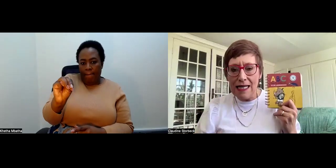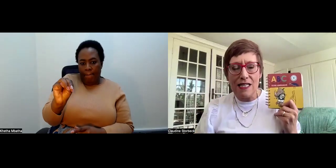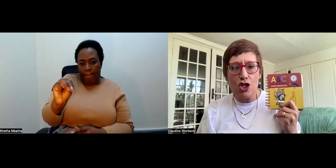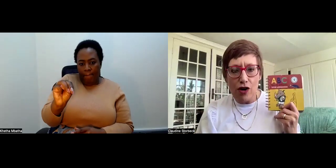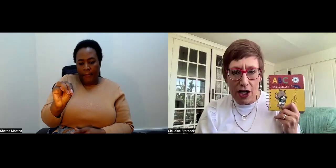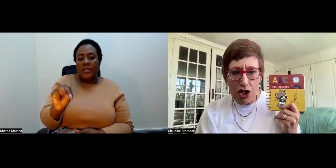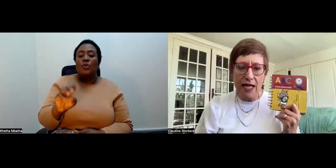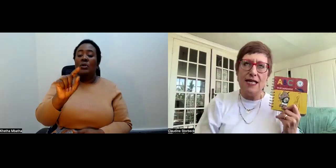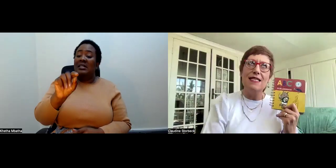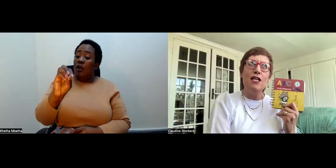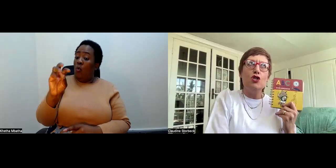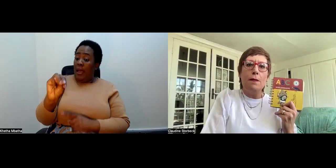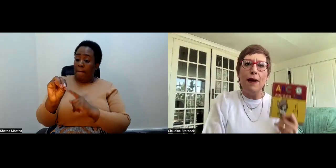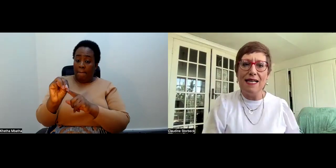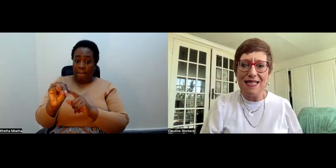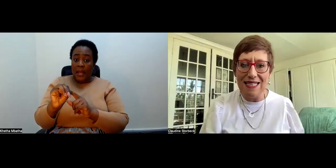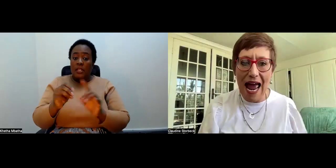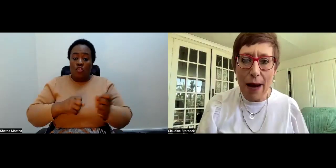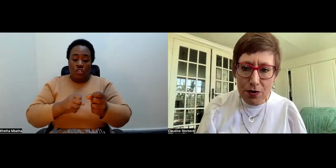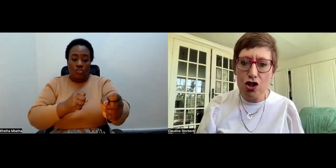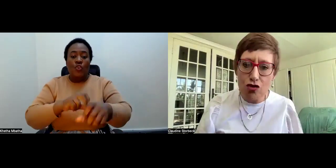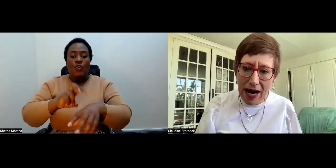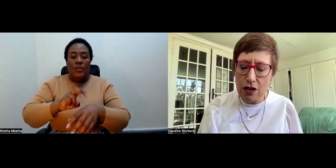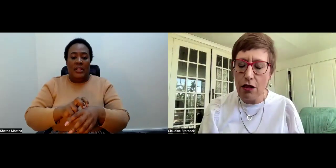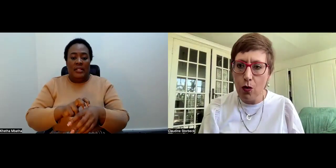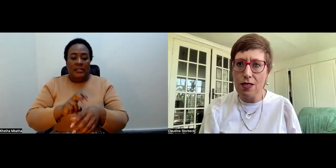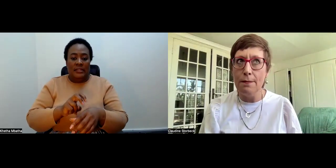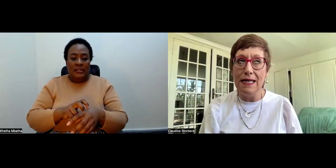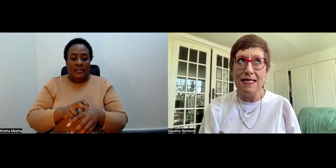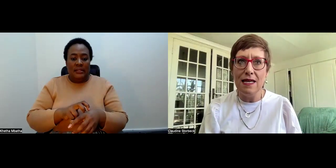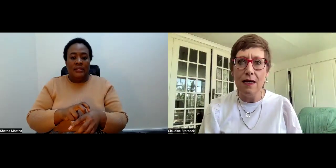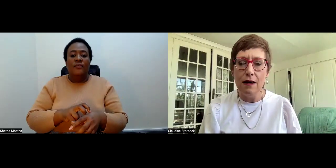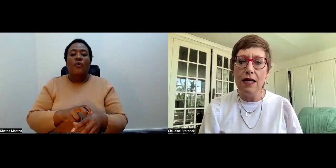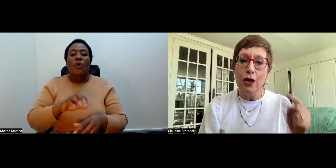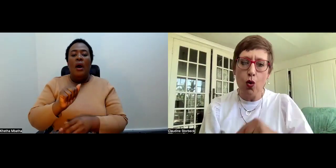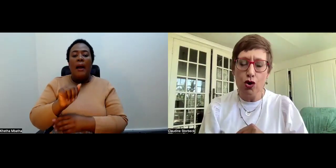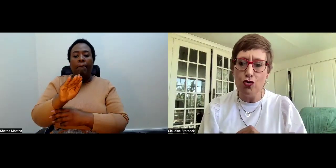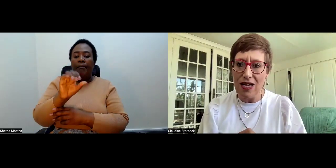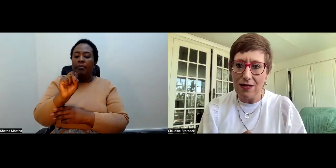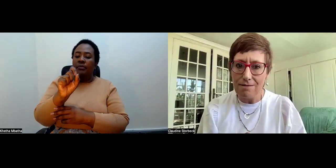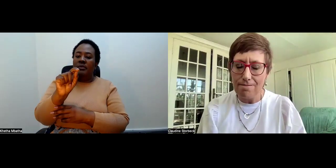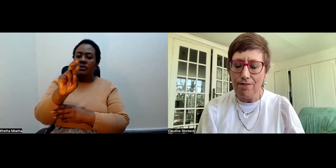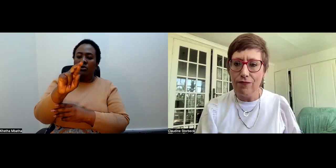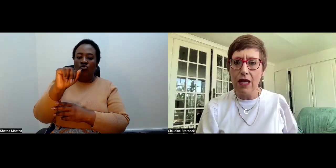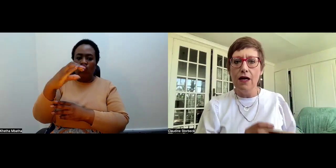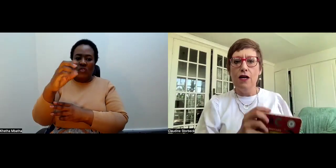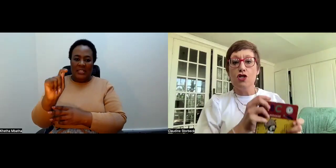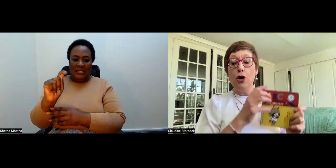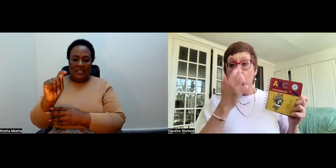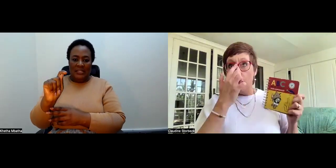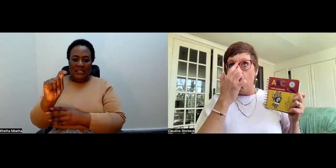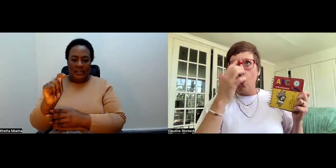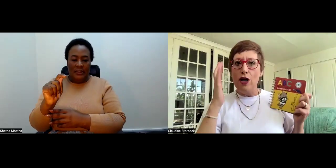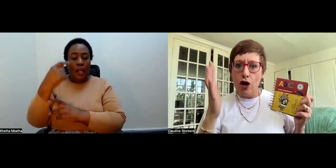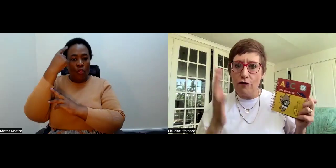of mind is a strategy that is needed to be in place. It's an abstract thought ability in order to read.